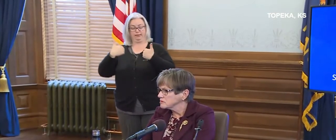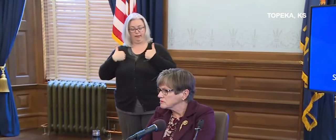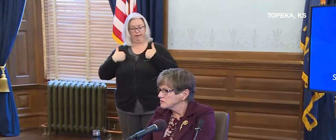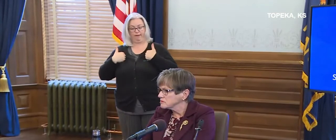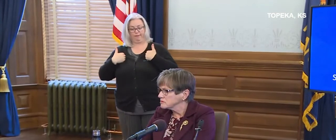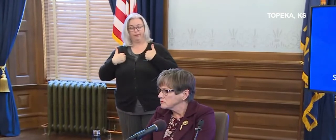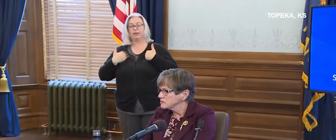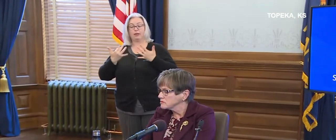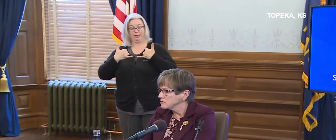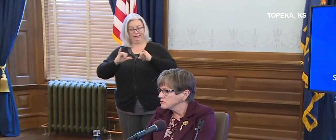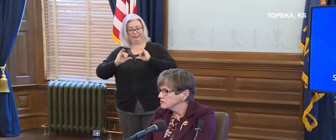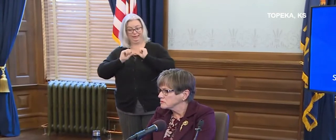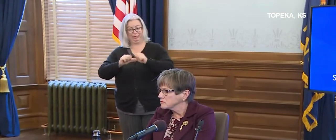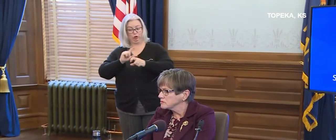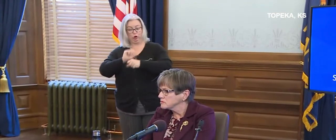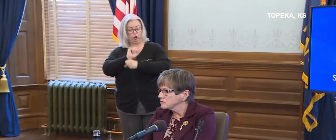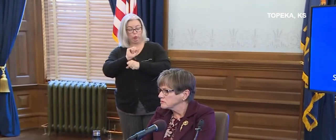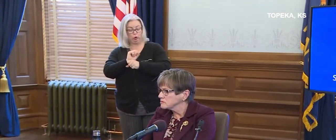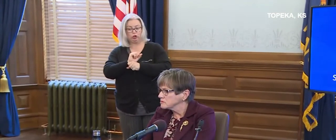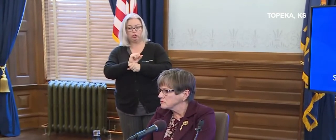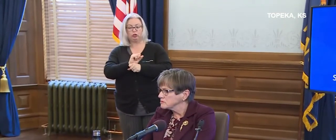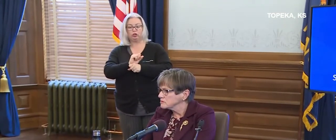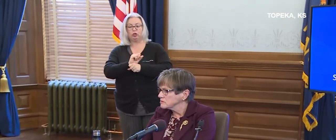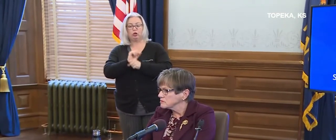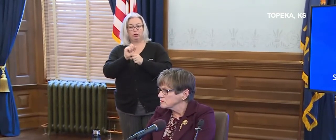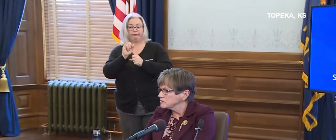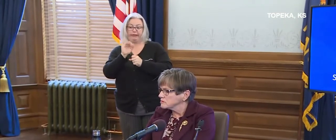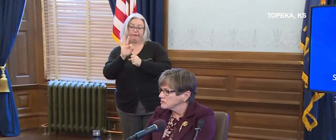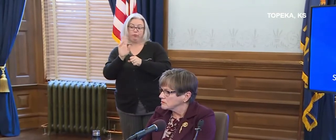are continuing to work, maybe with masks on?